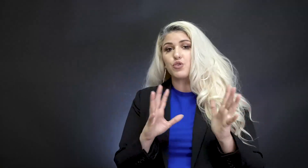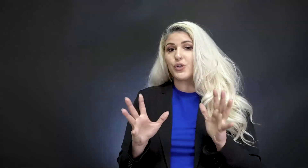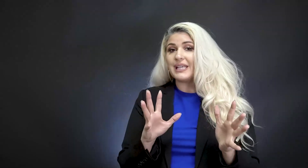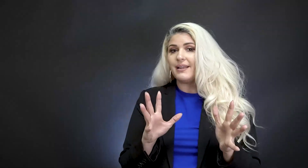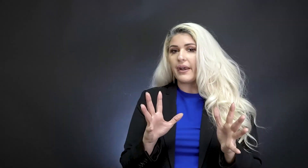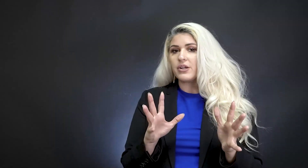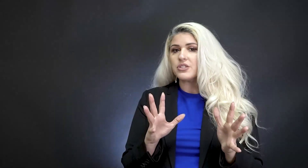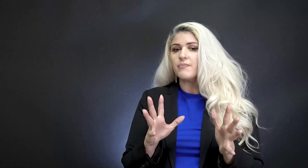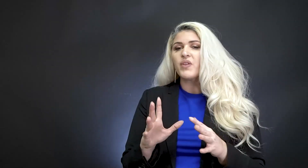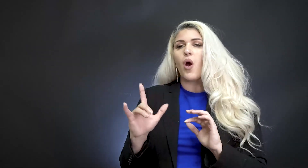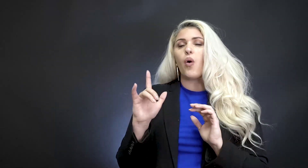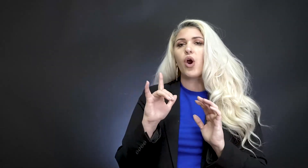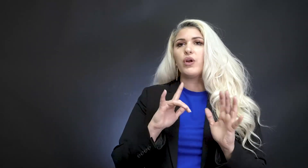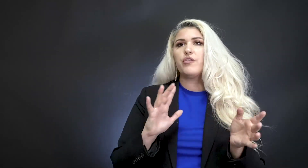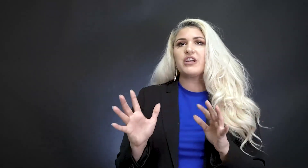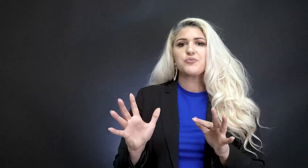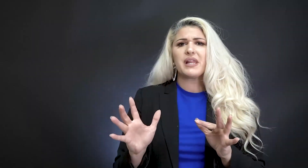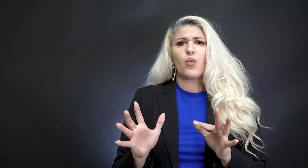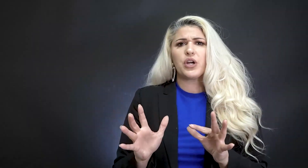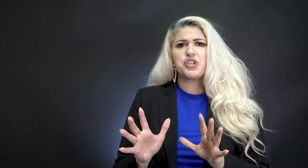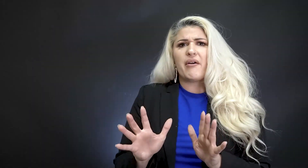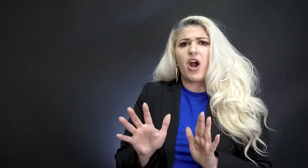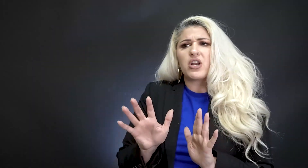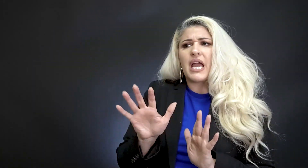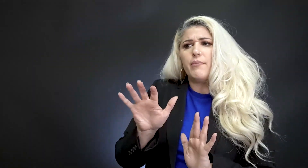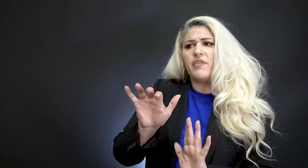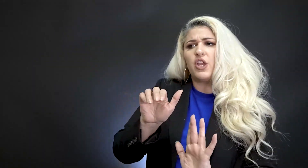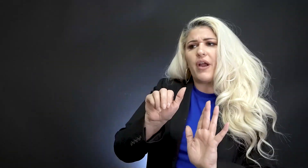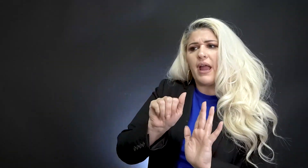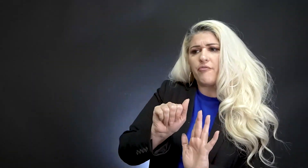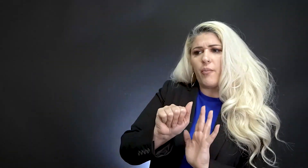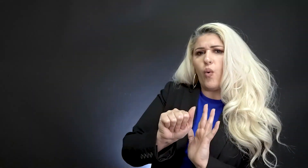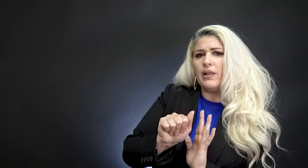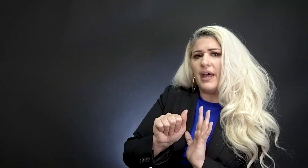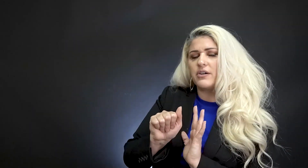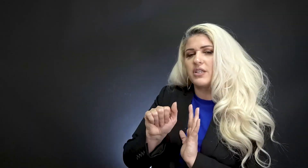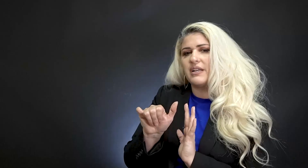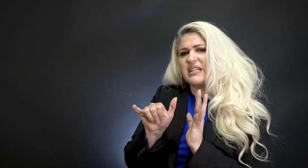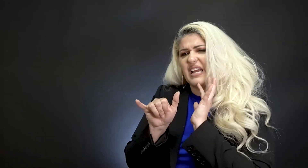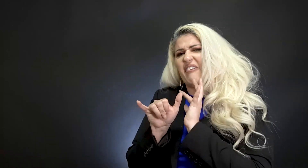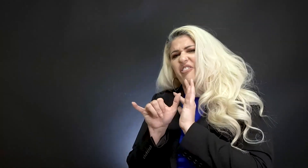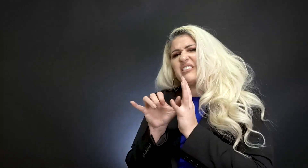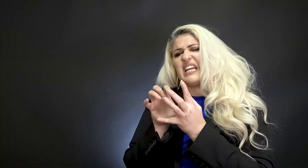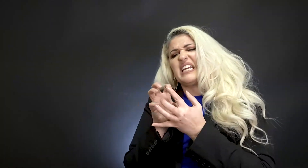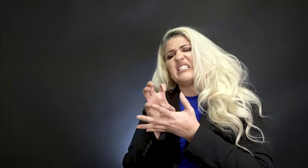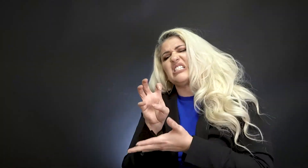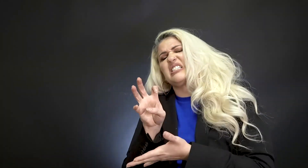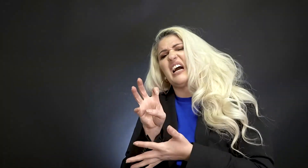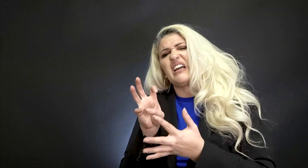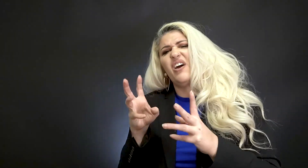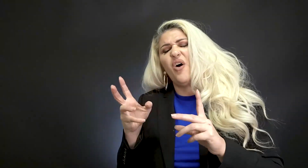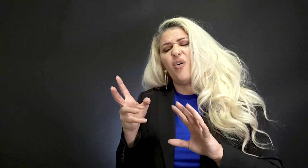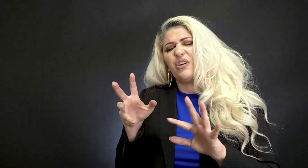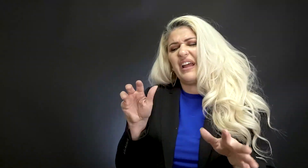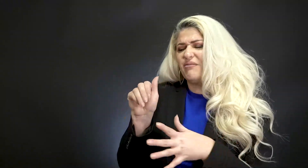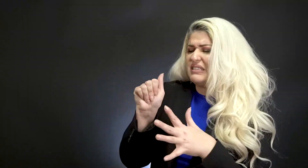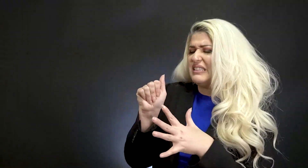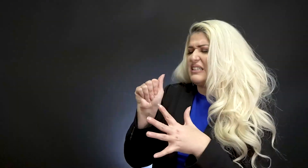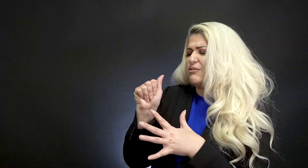tricky letters, or when you're fingerspelling words, you have a hard time moving your hand from one letter to the next. Like it feels like it gets stuck, or you're like, what